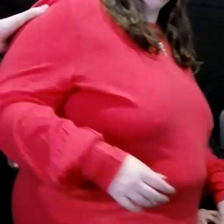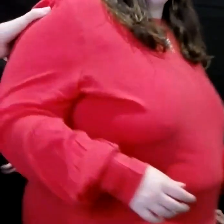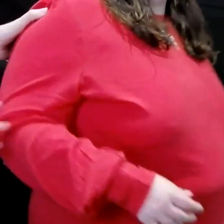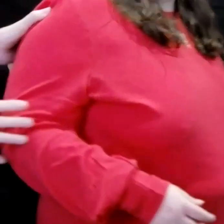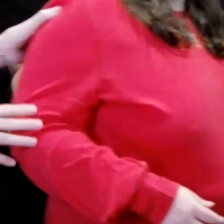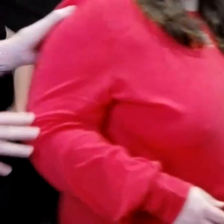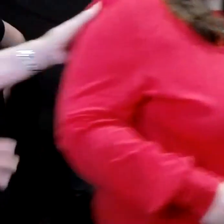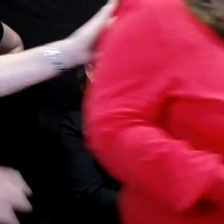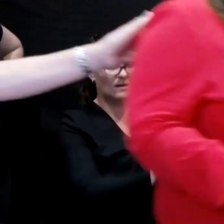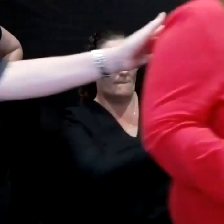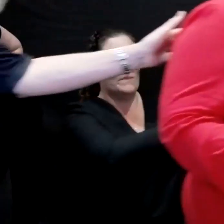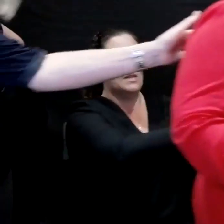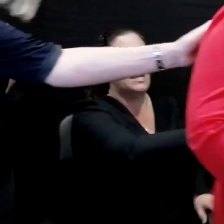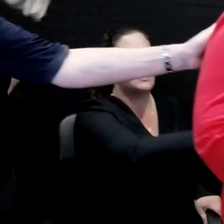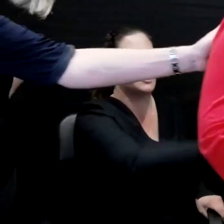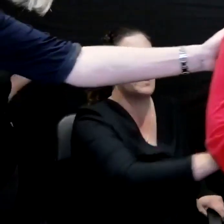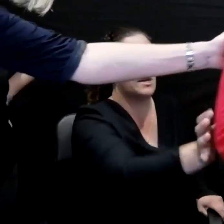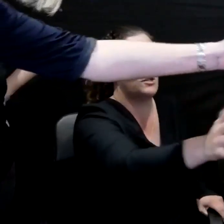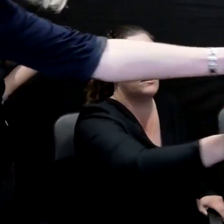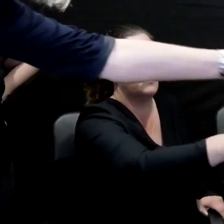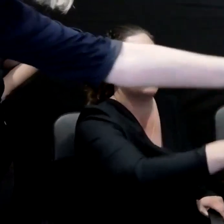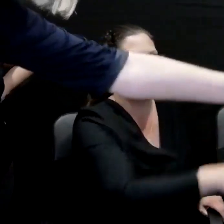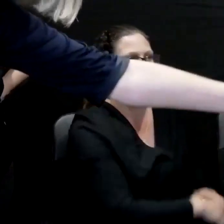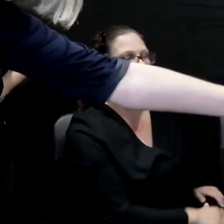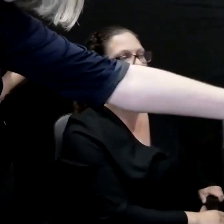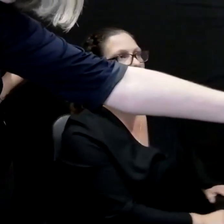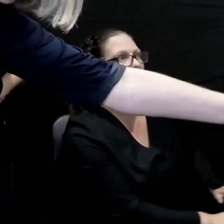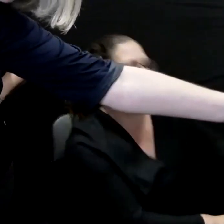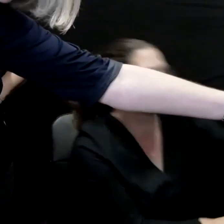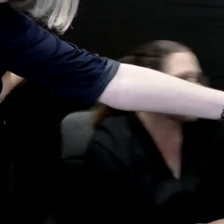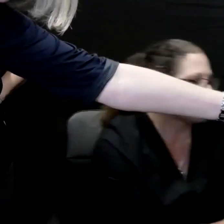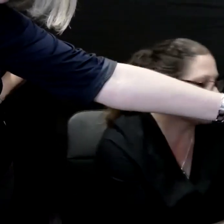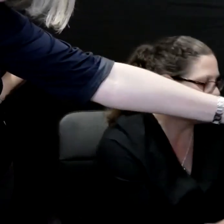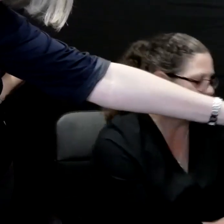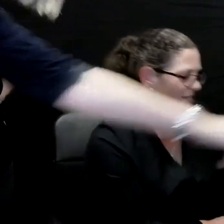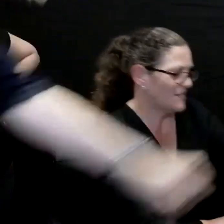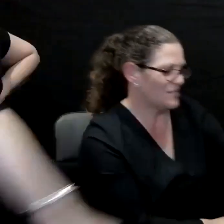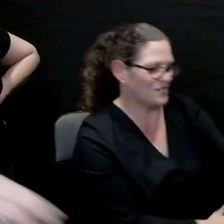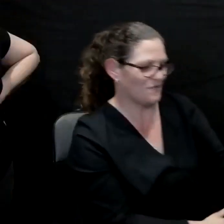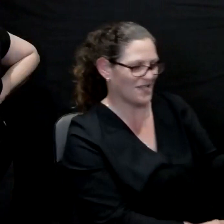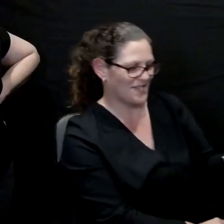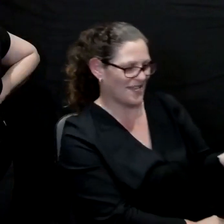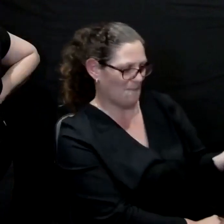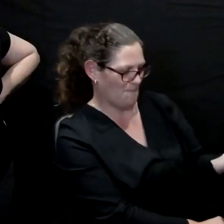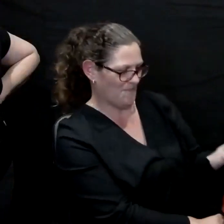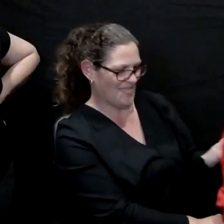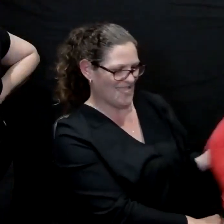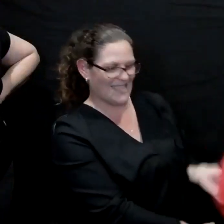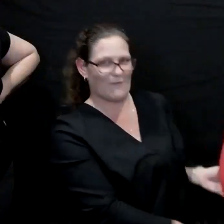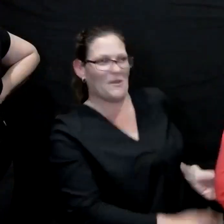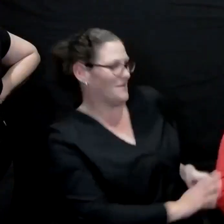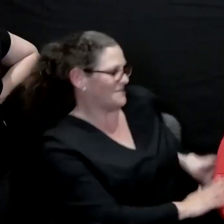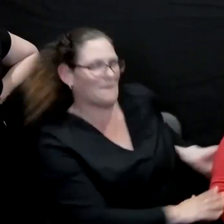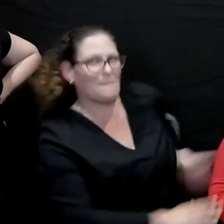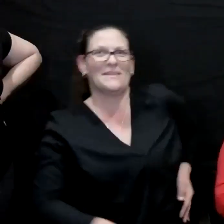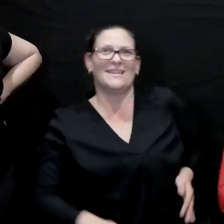Ivy? Ivy, just behind you. Grace, thanks. Sorry, Jennifer, we're just